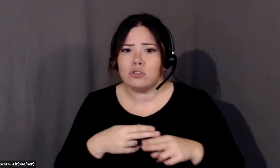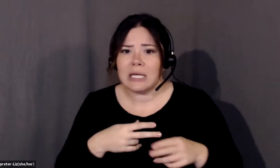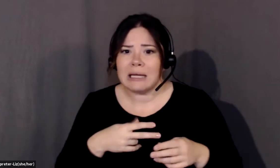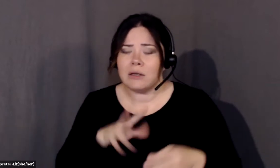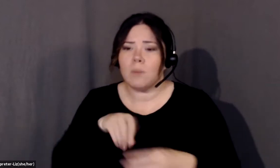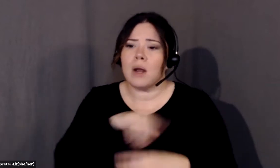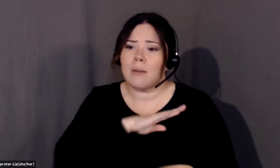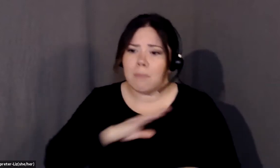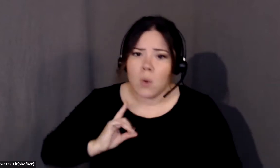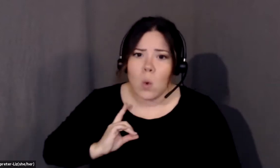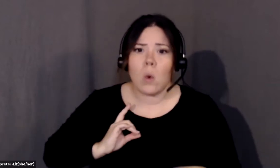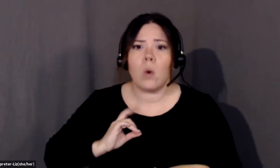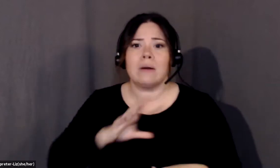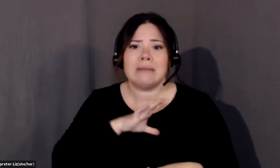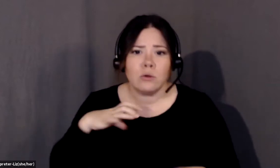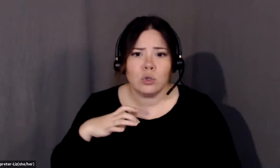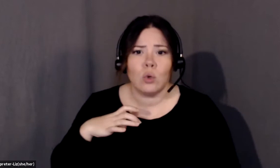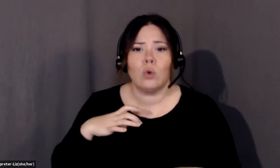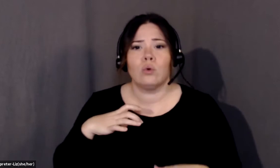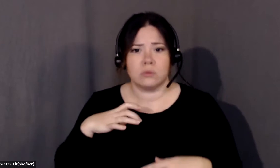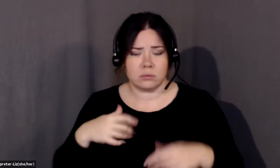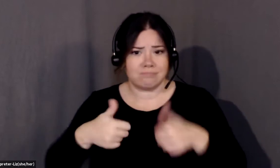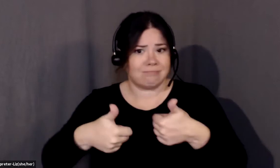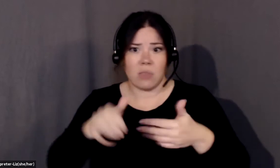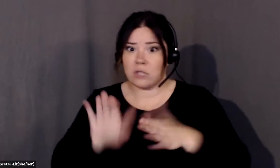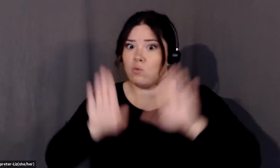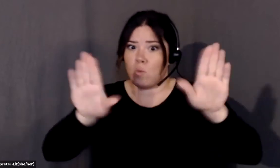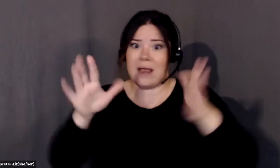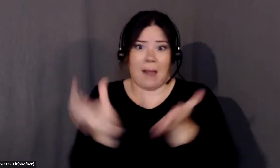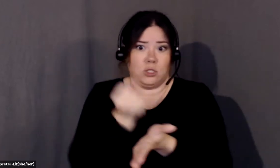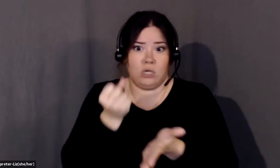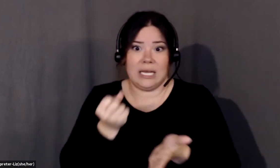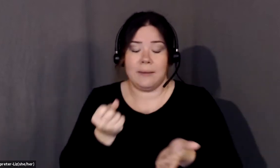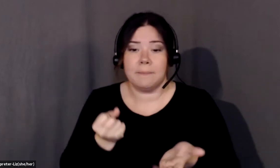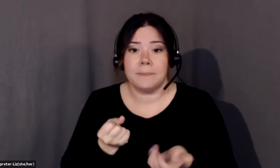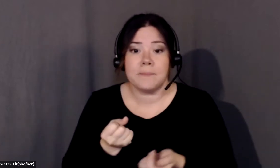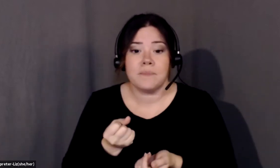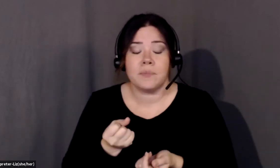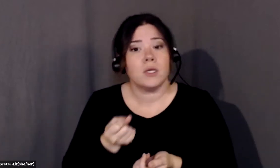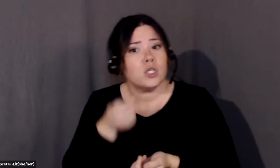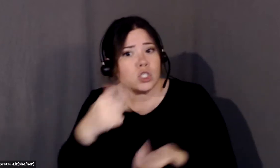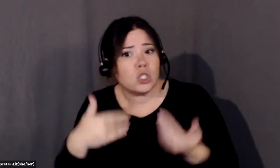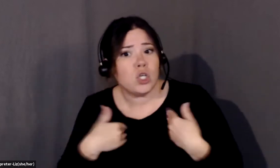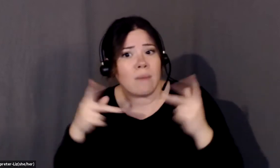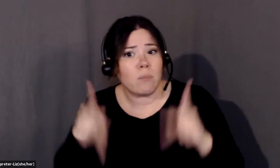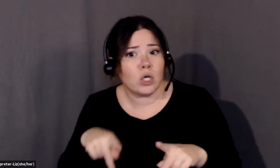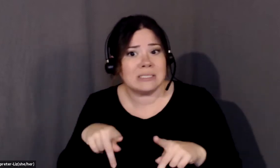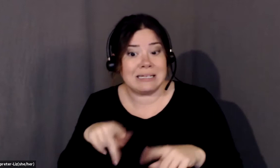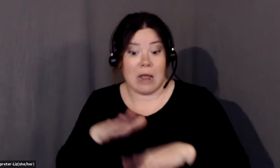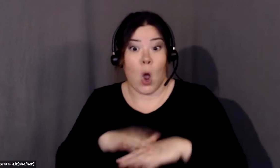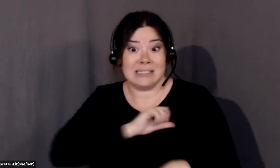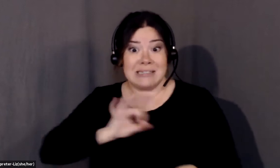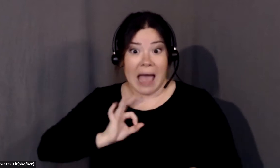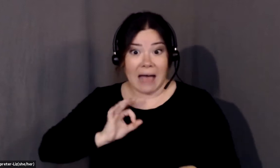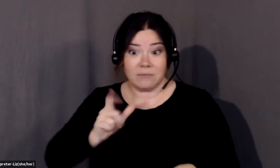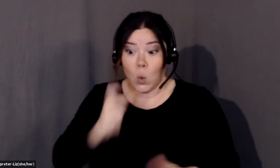boards, councils, and committees. That's a great opportunity. Do you have someone on staff that lives in that community